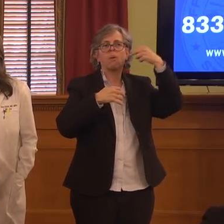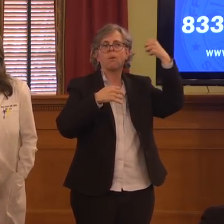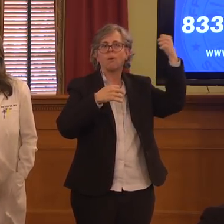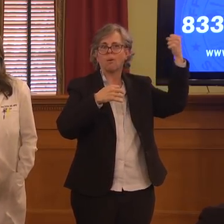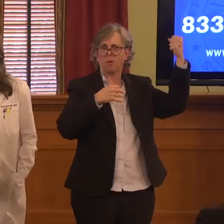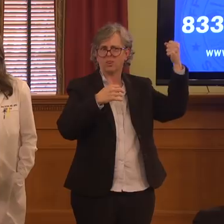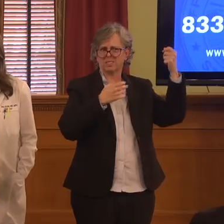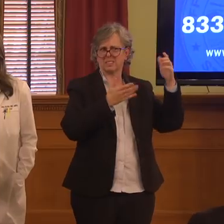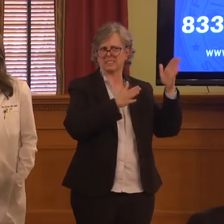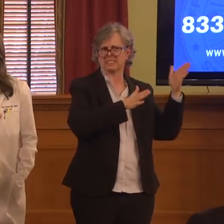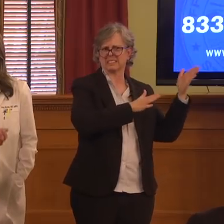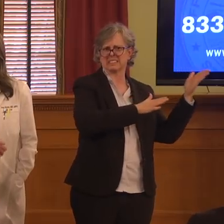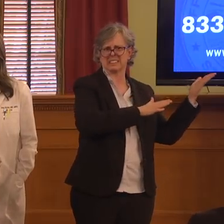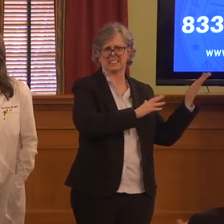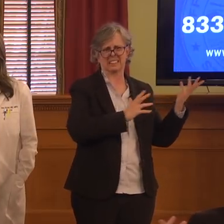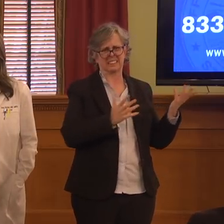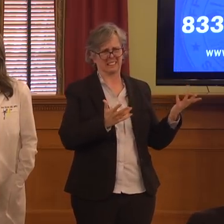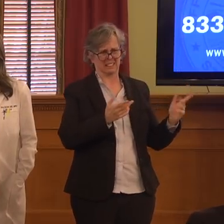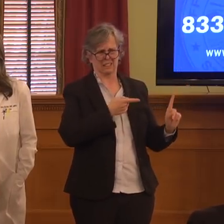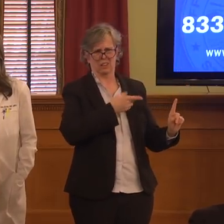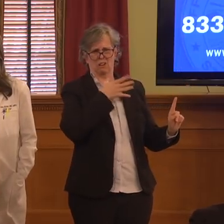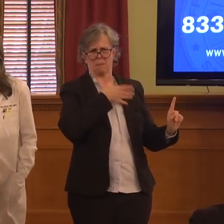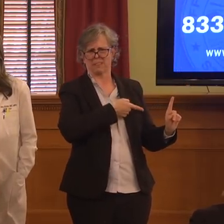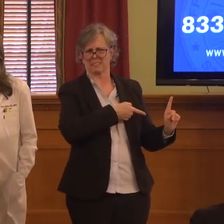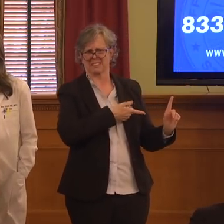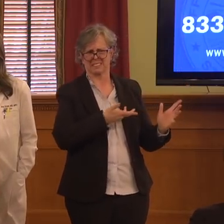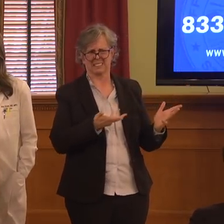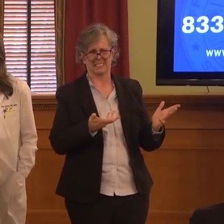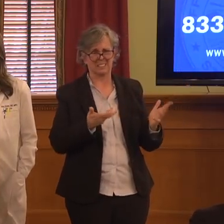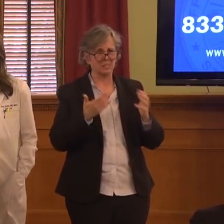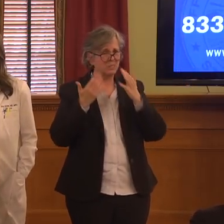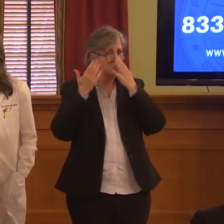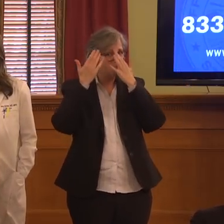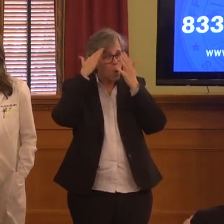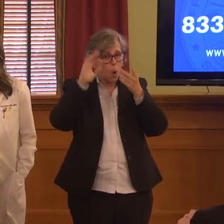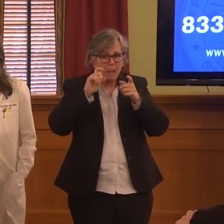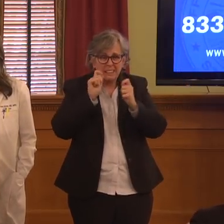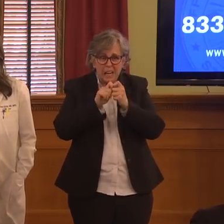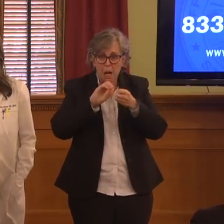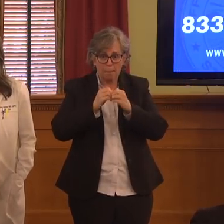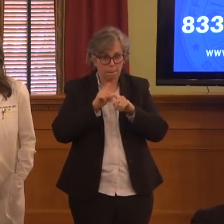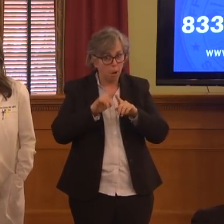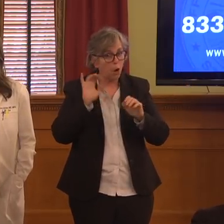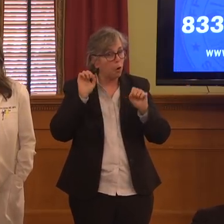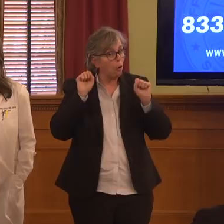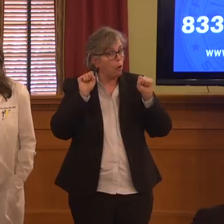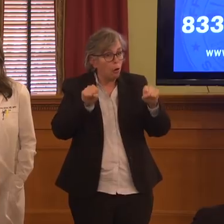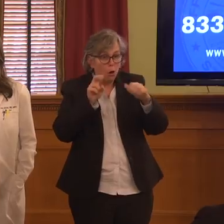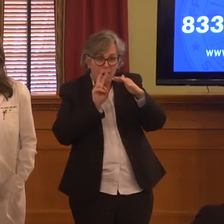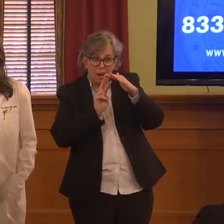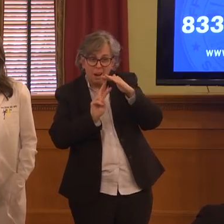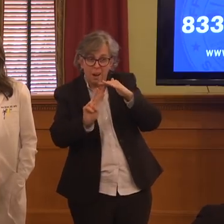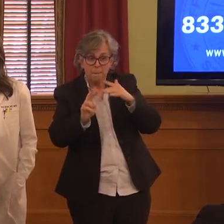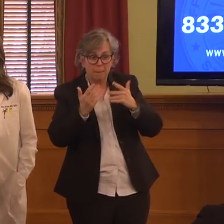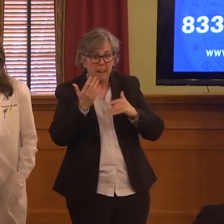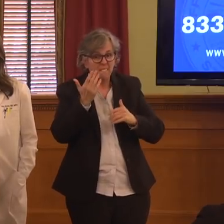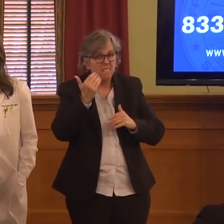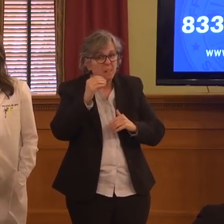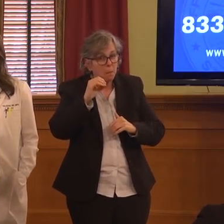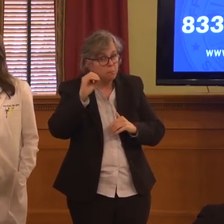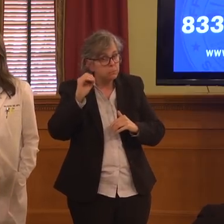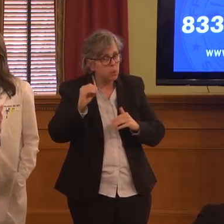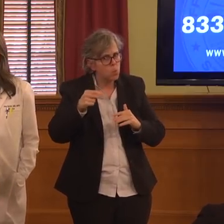rate, we don't know the exact numbers, but could be as high as 15% for an 80-year-old. So that